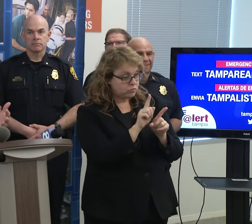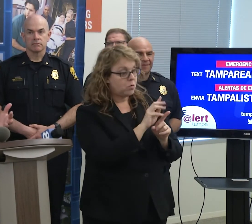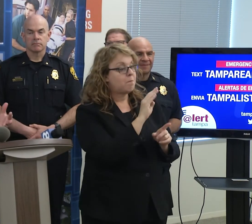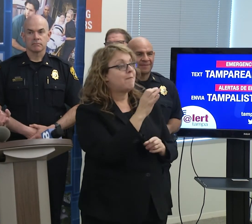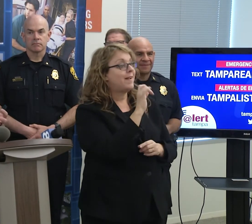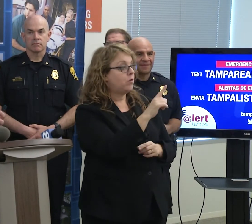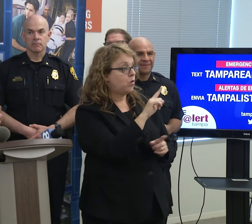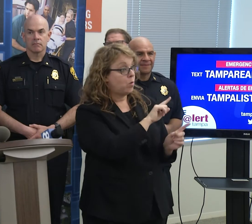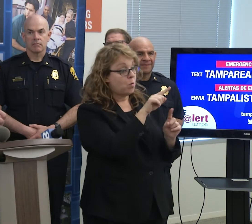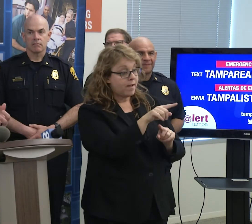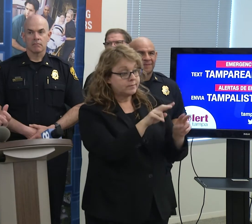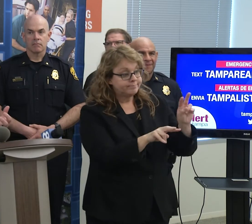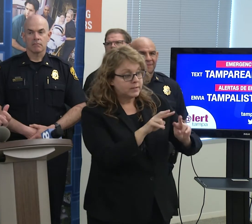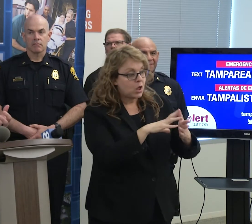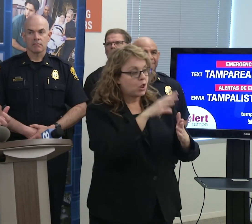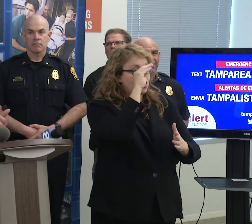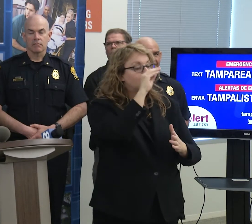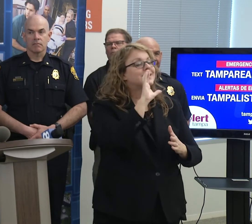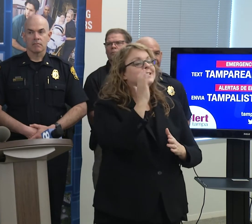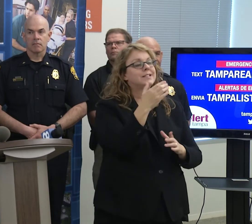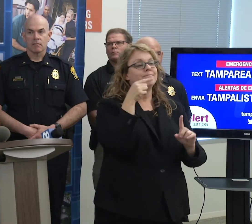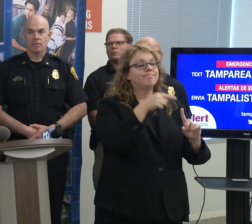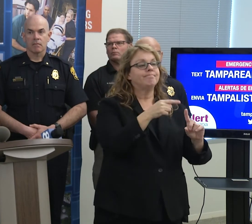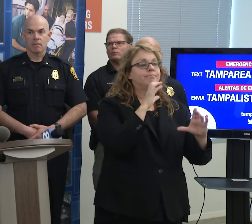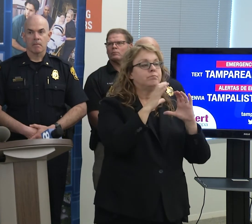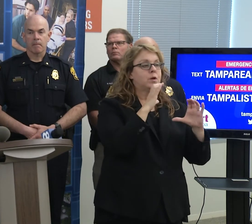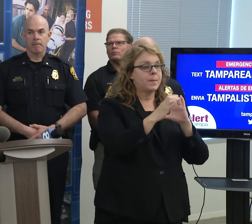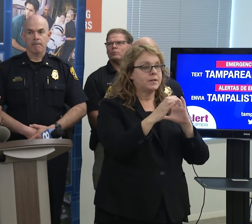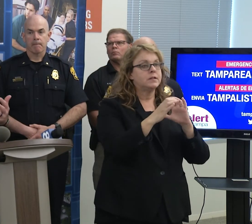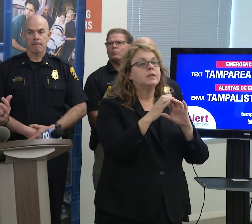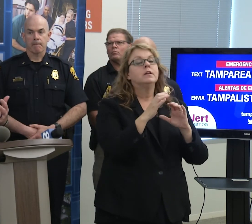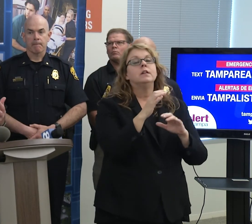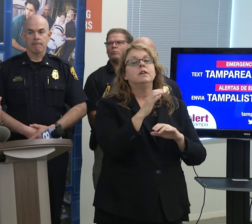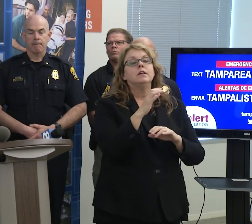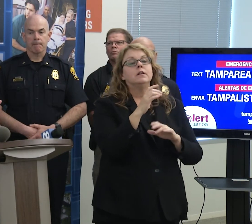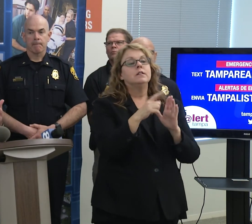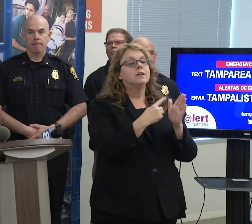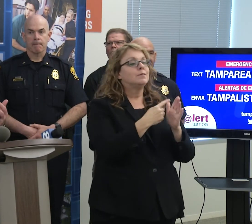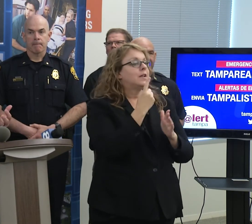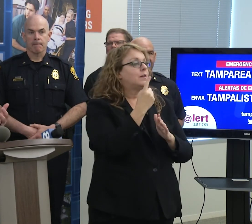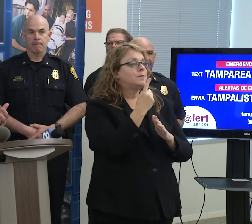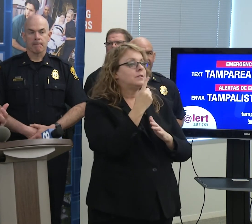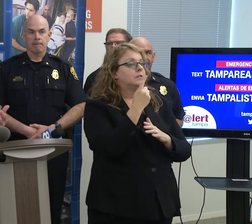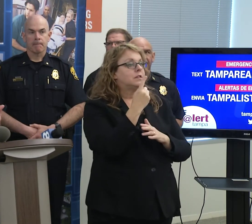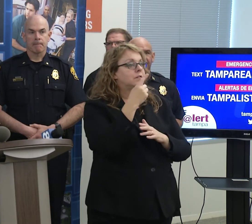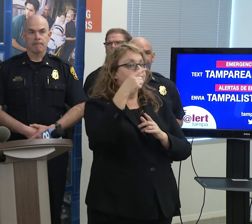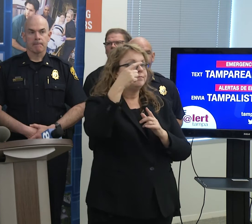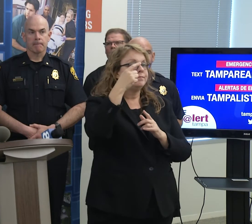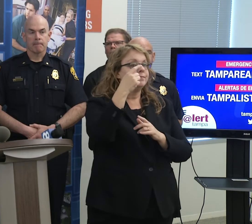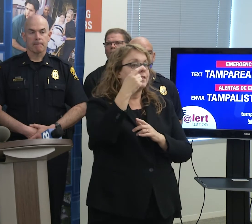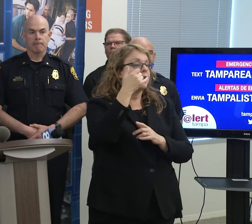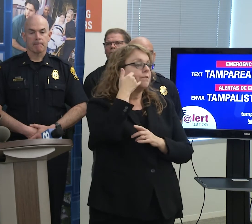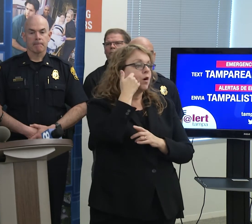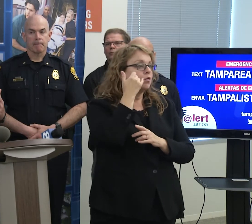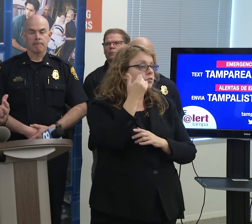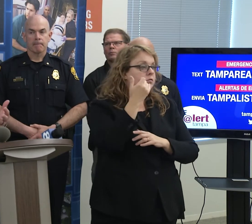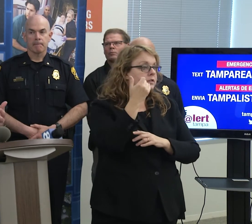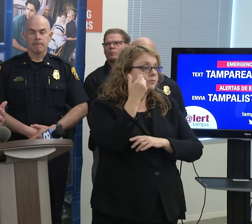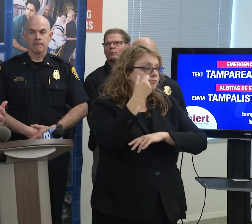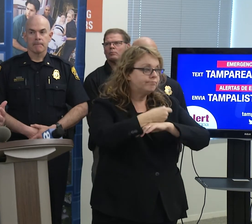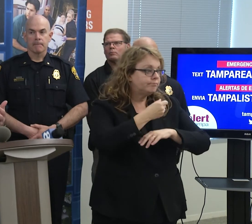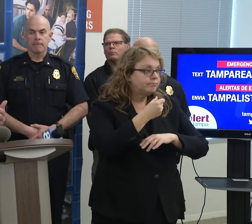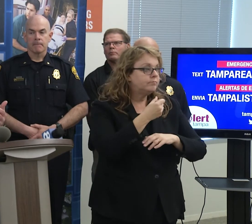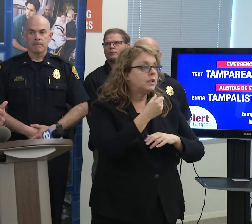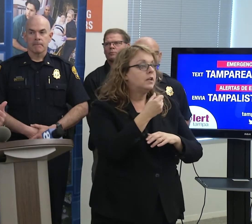our biggest problem up there we found was communications, because like the mayor had said, sometimes the towers go down, and then as they're